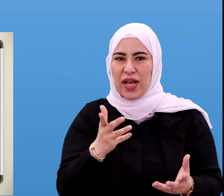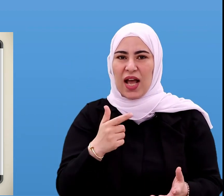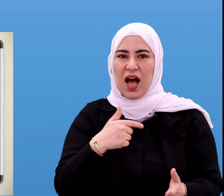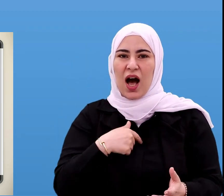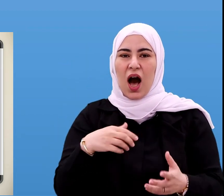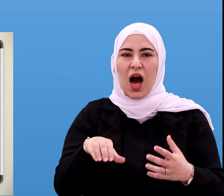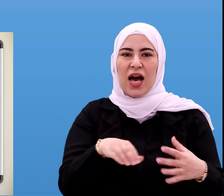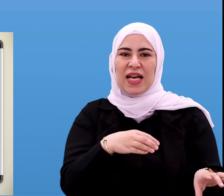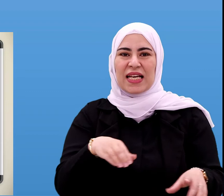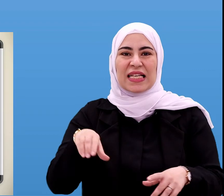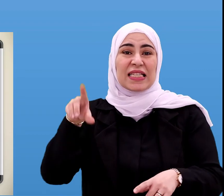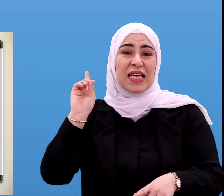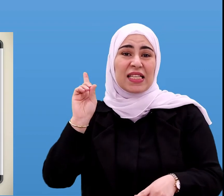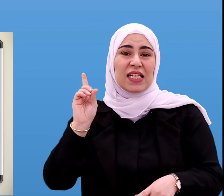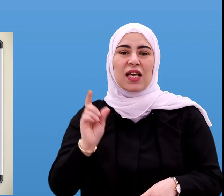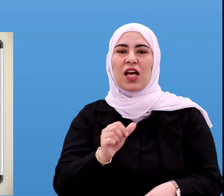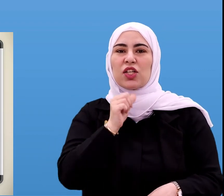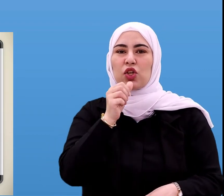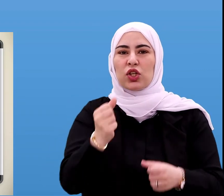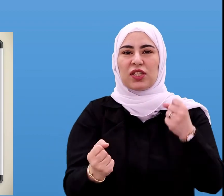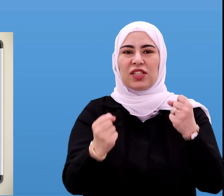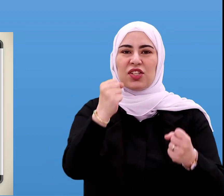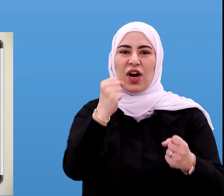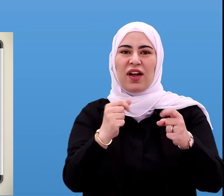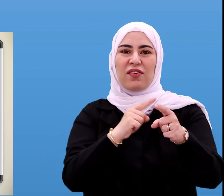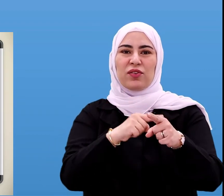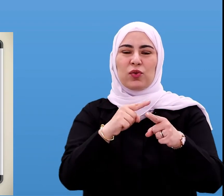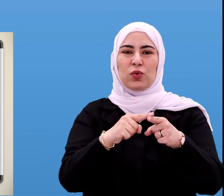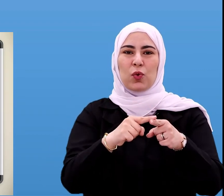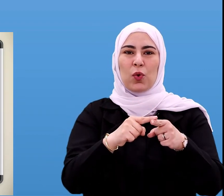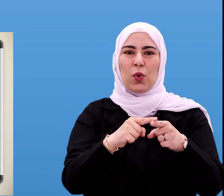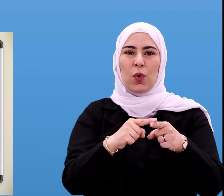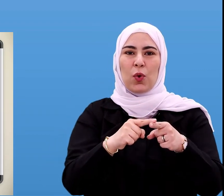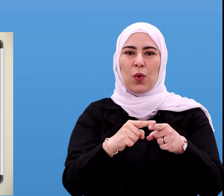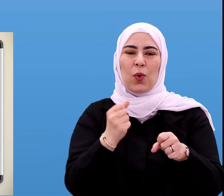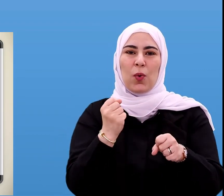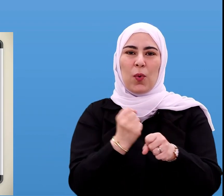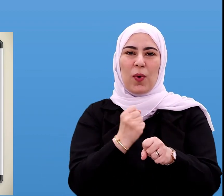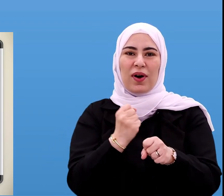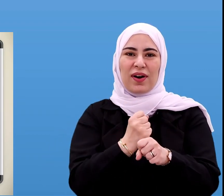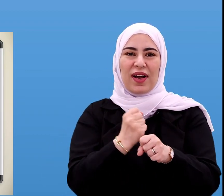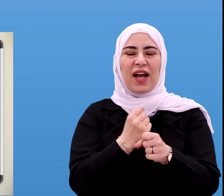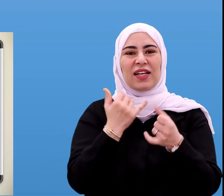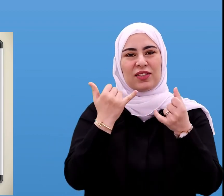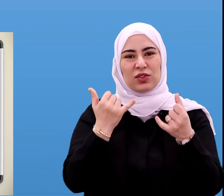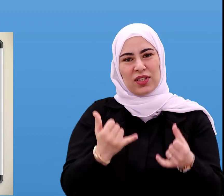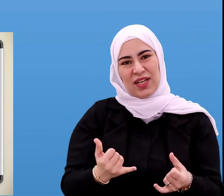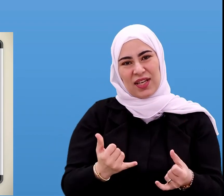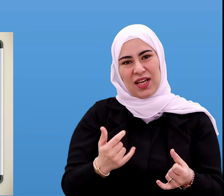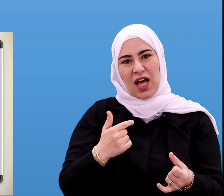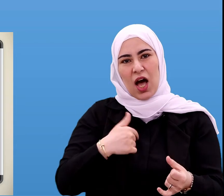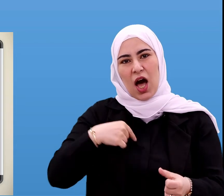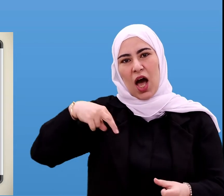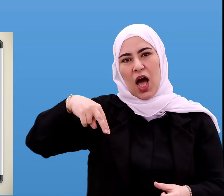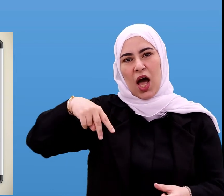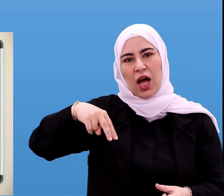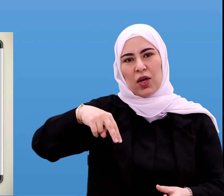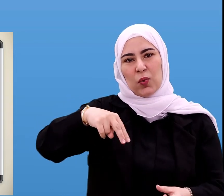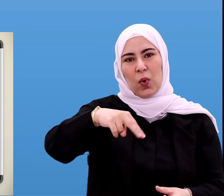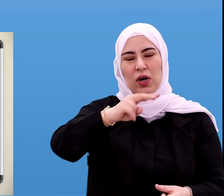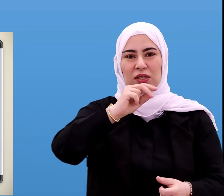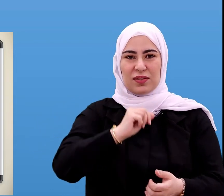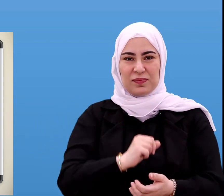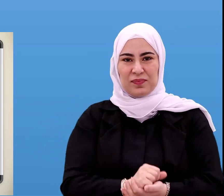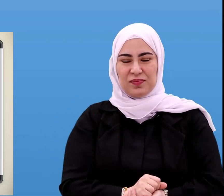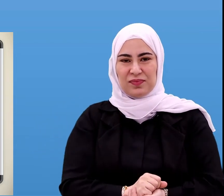today. I walked. Now, take a look at the use of the auxiliary verb did here. I used it in the negative